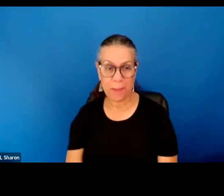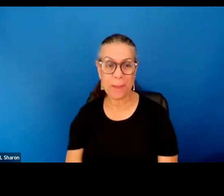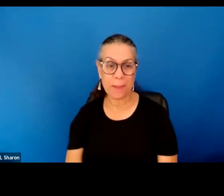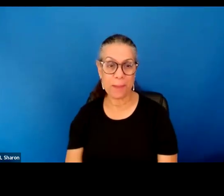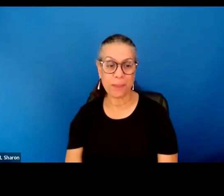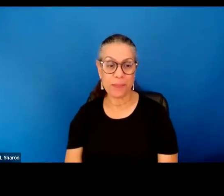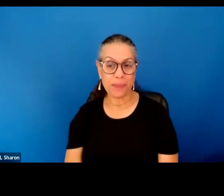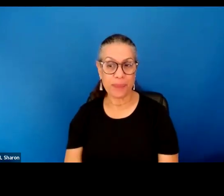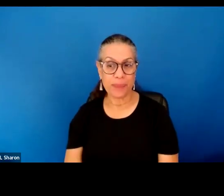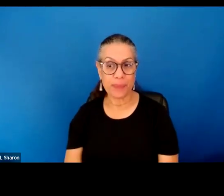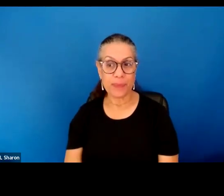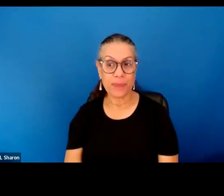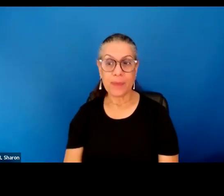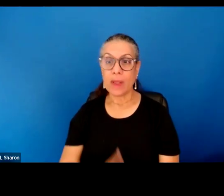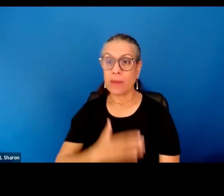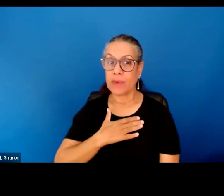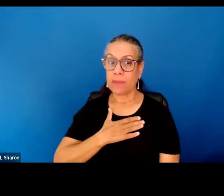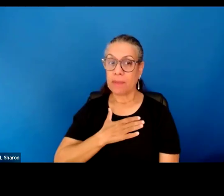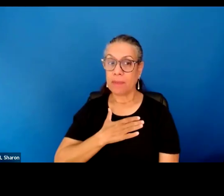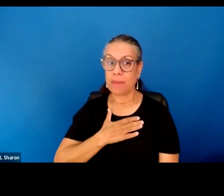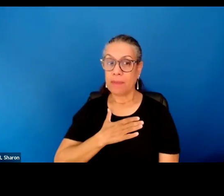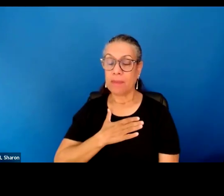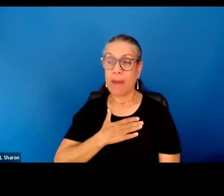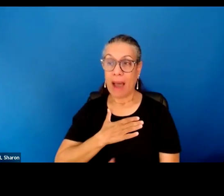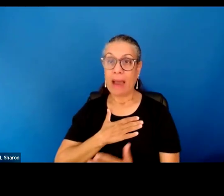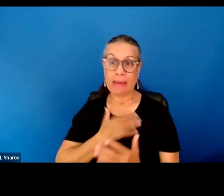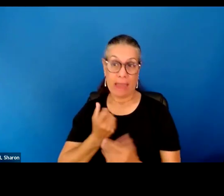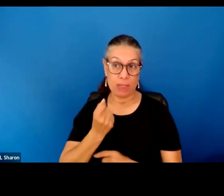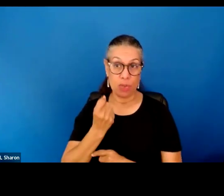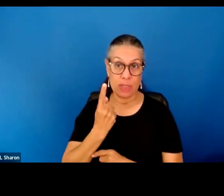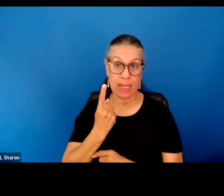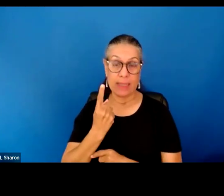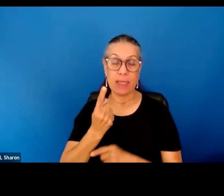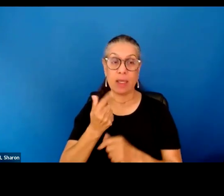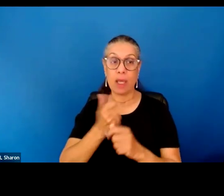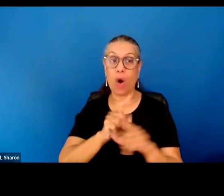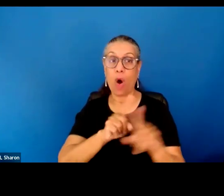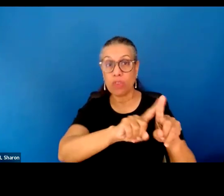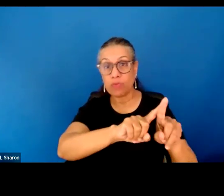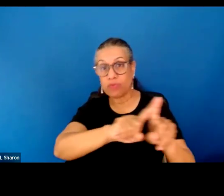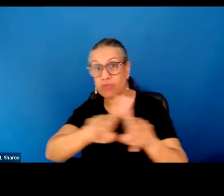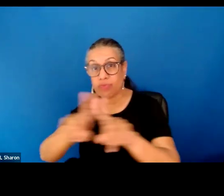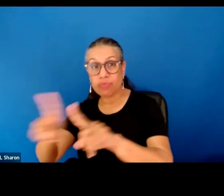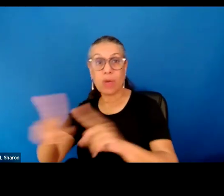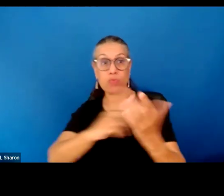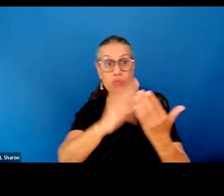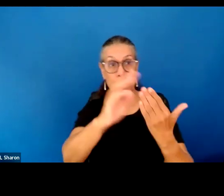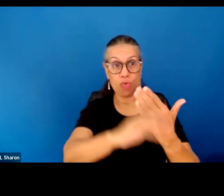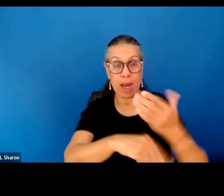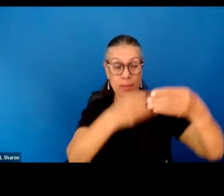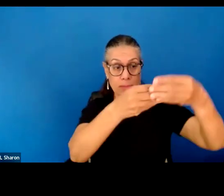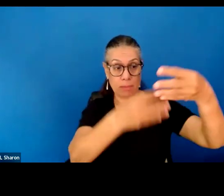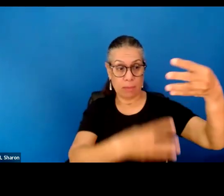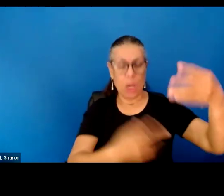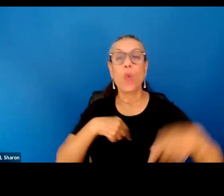my understanding is we actually ran wait lists in pretty much all programs. And so when a student did not show up for their seat,